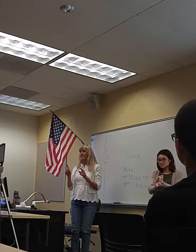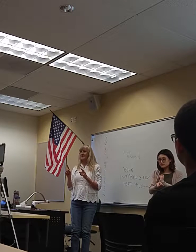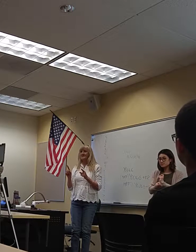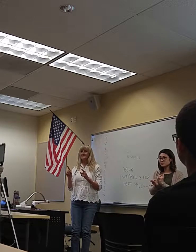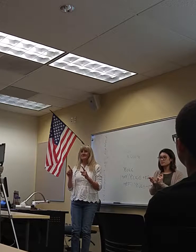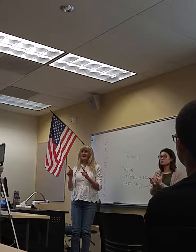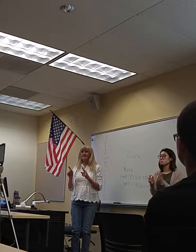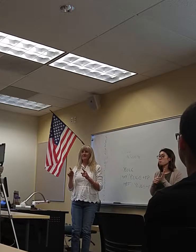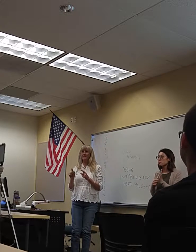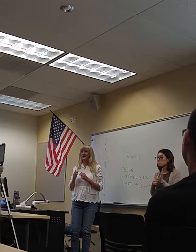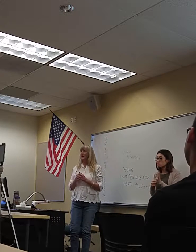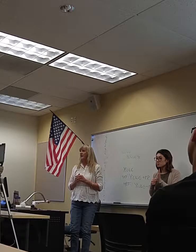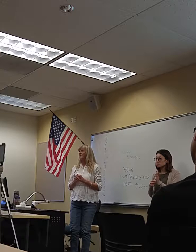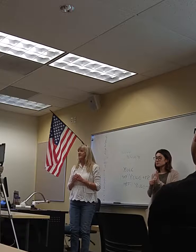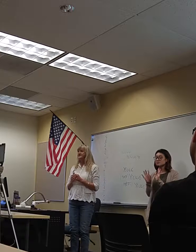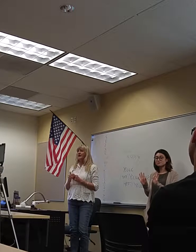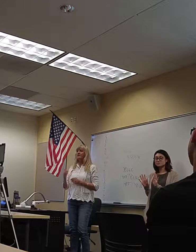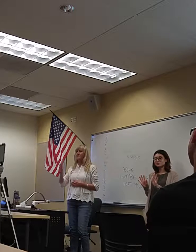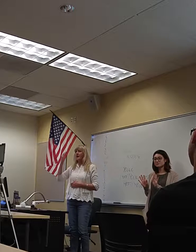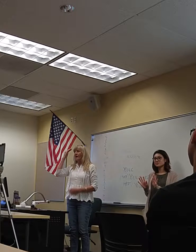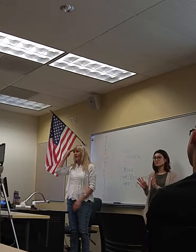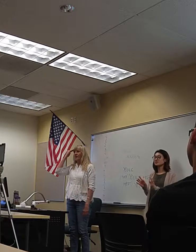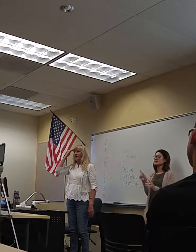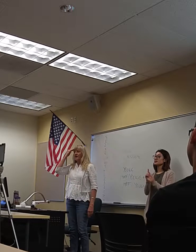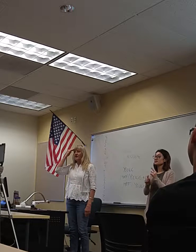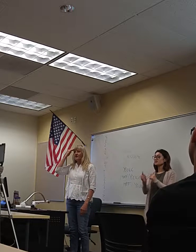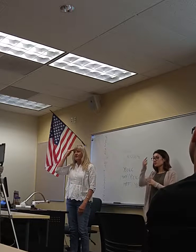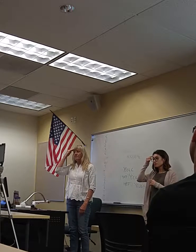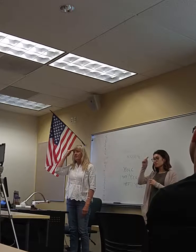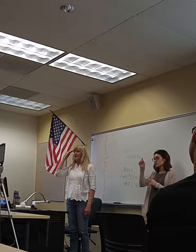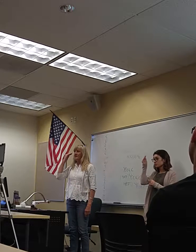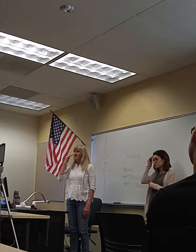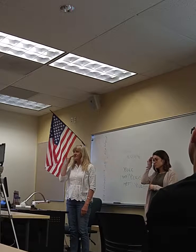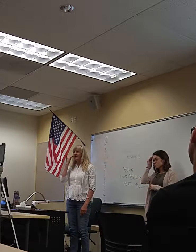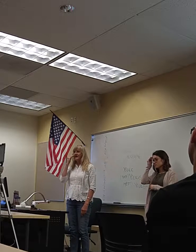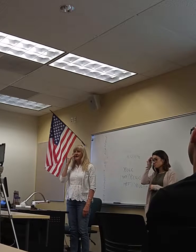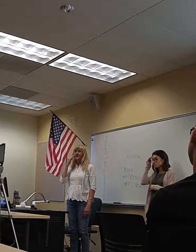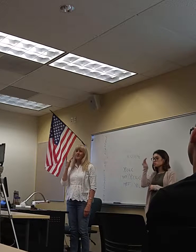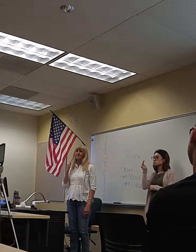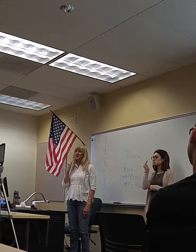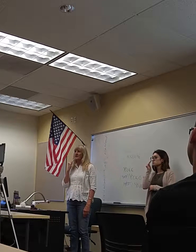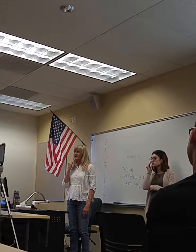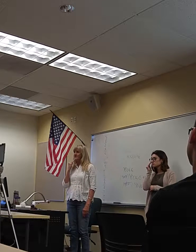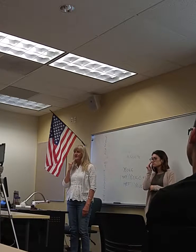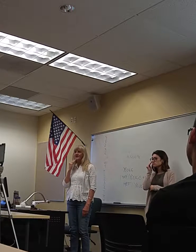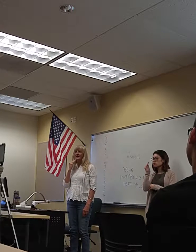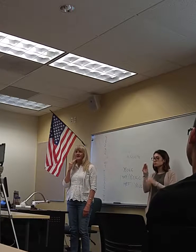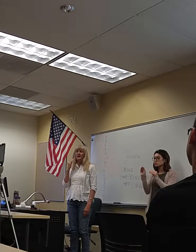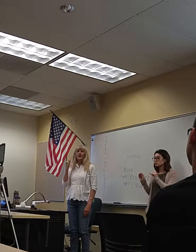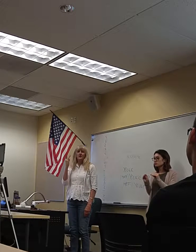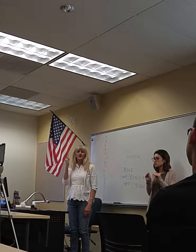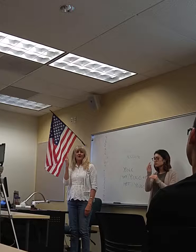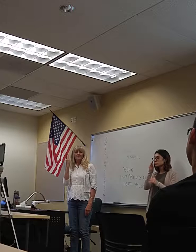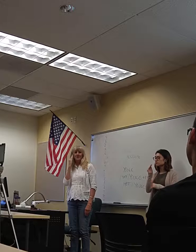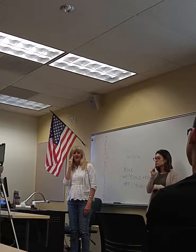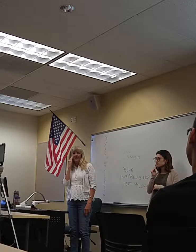it, this is the epiphany. The sign for no. You can put it on your cheek, you can put it on your chin, you can put it on